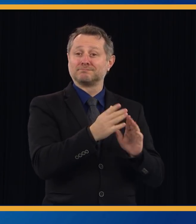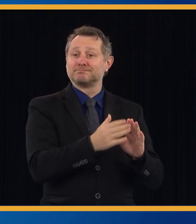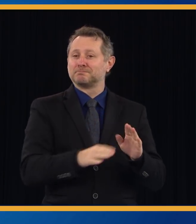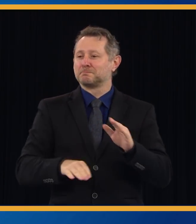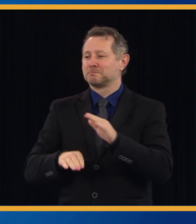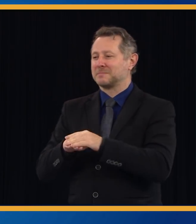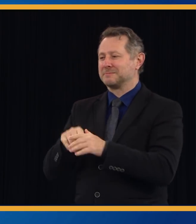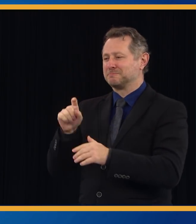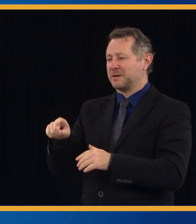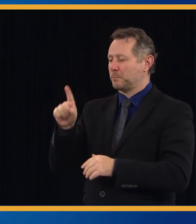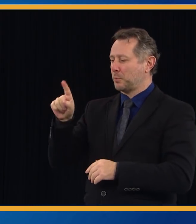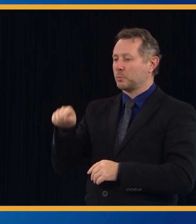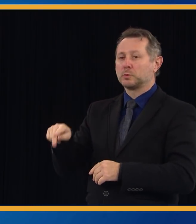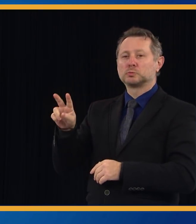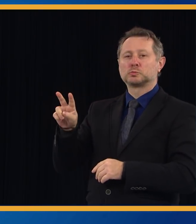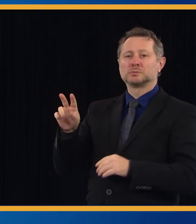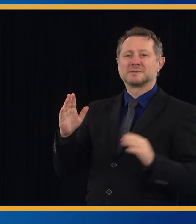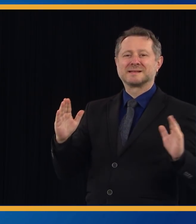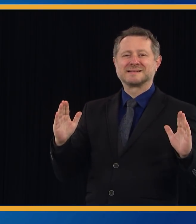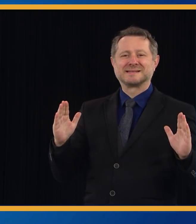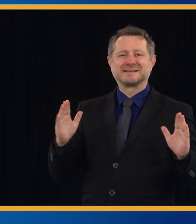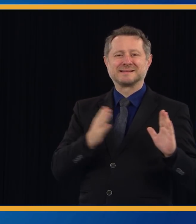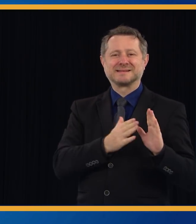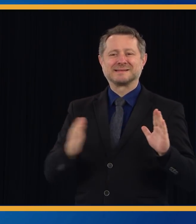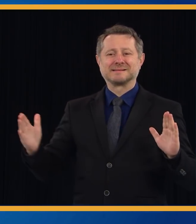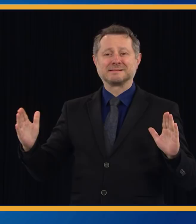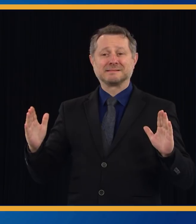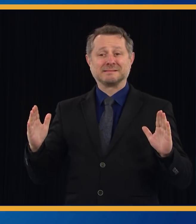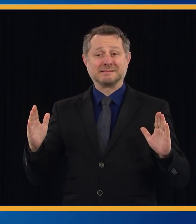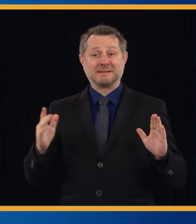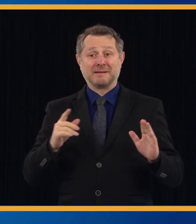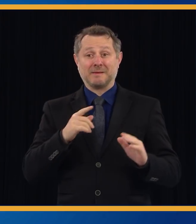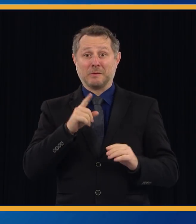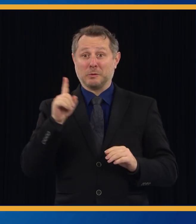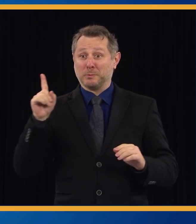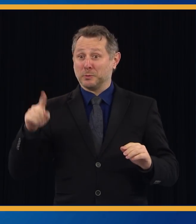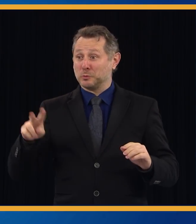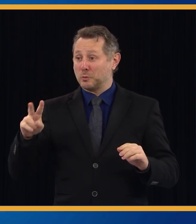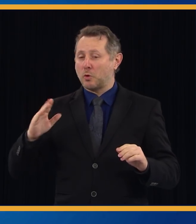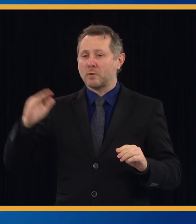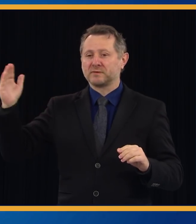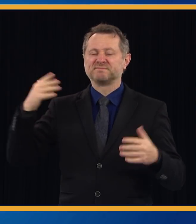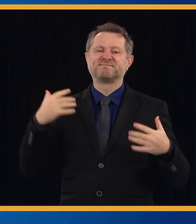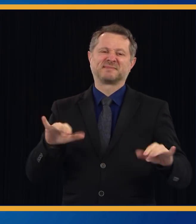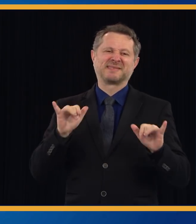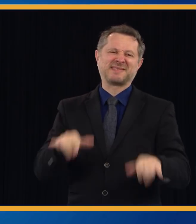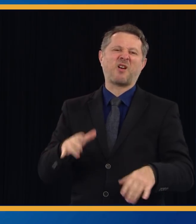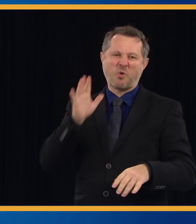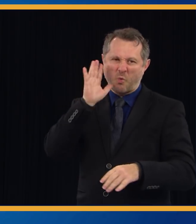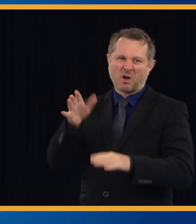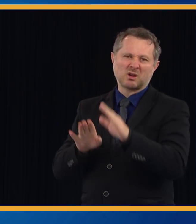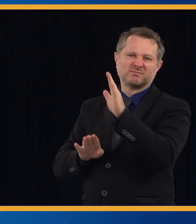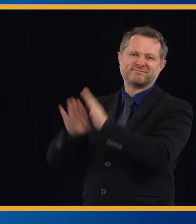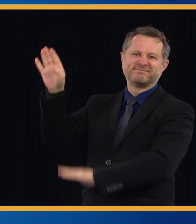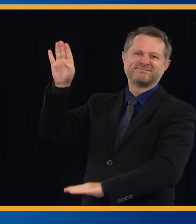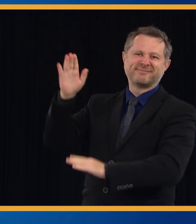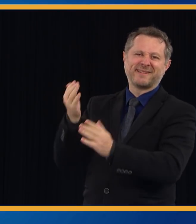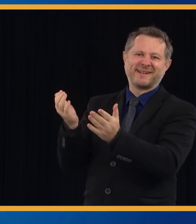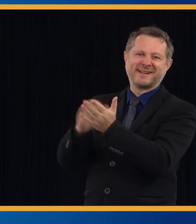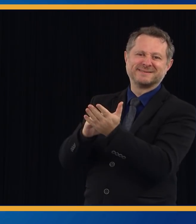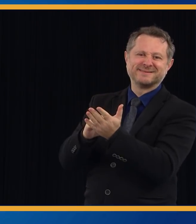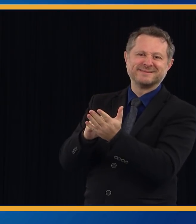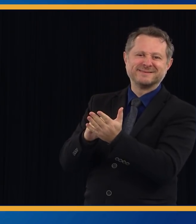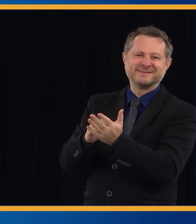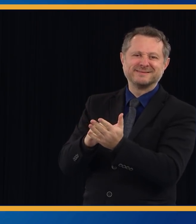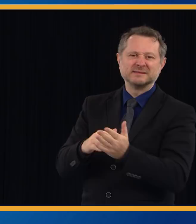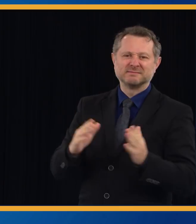1.2. 1.2, you see that number go right back up again. And we'll be sitting here talking about